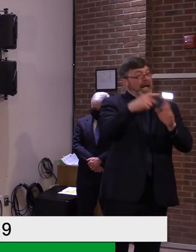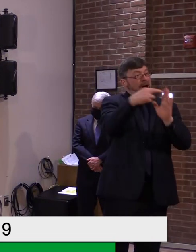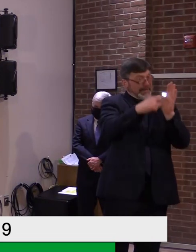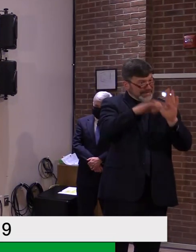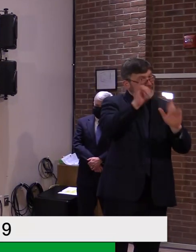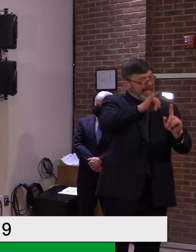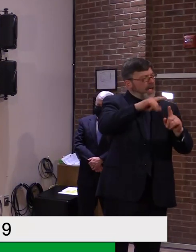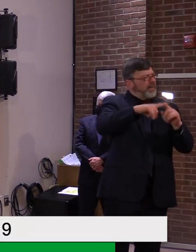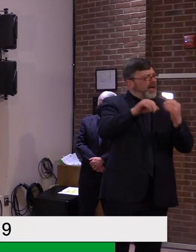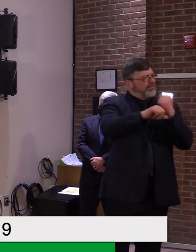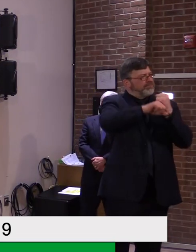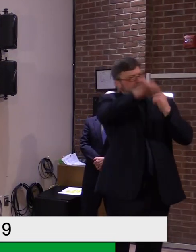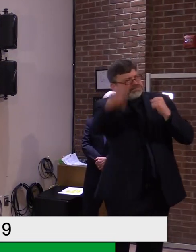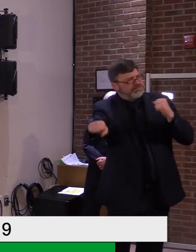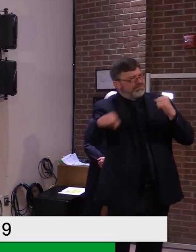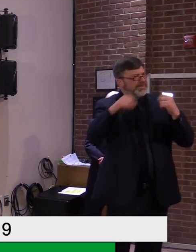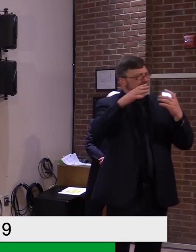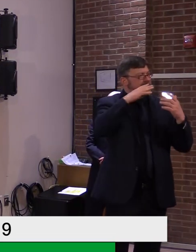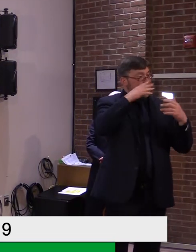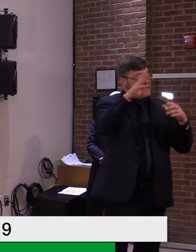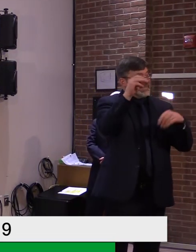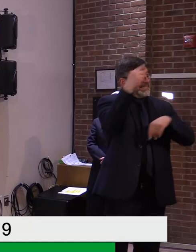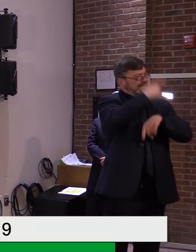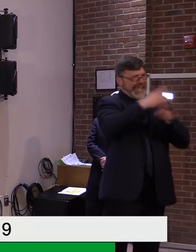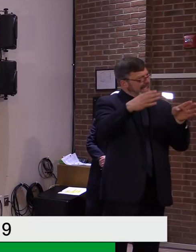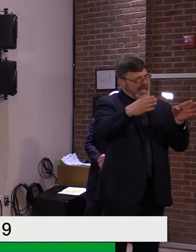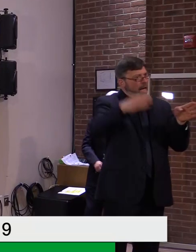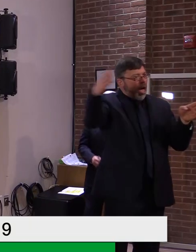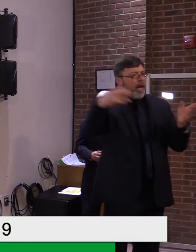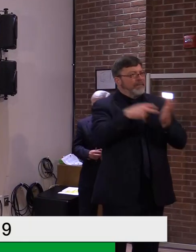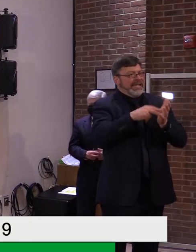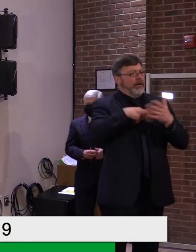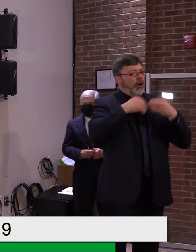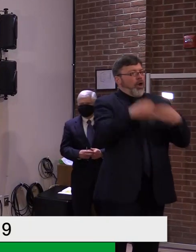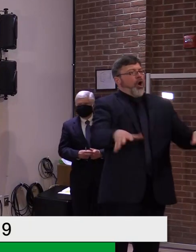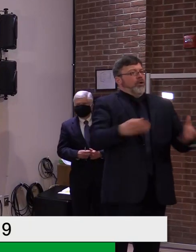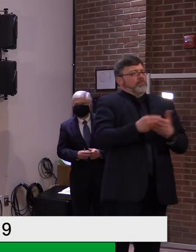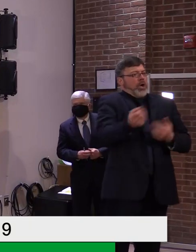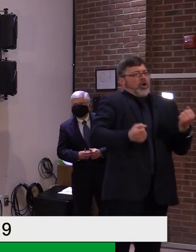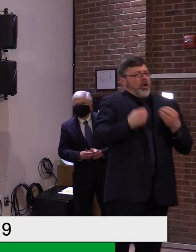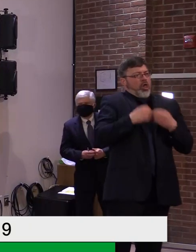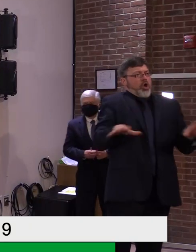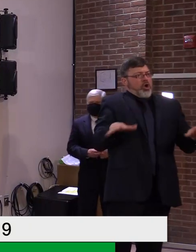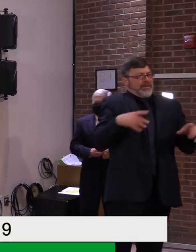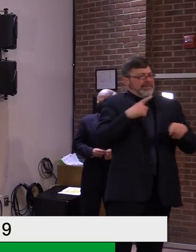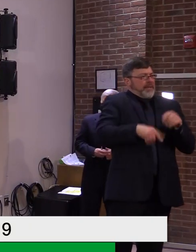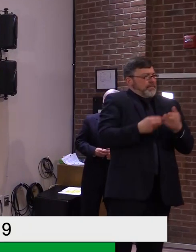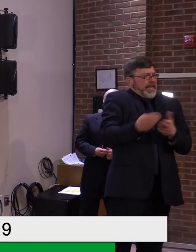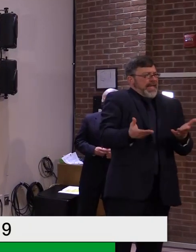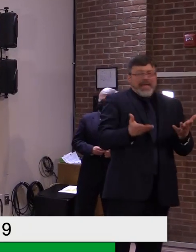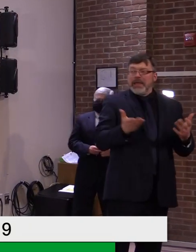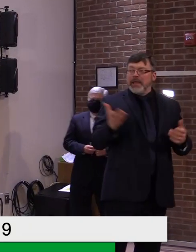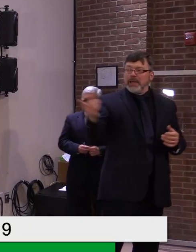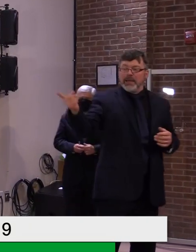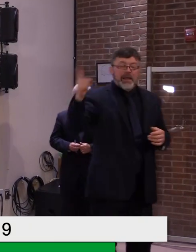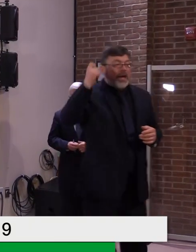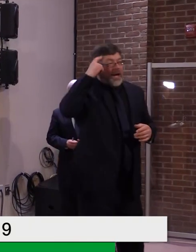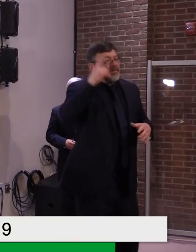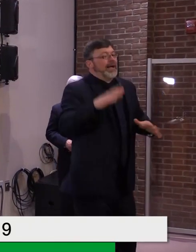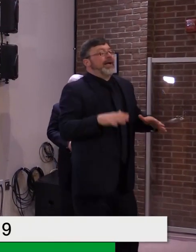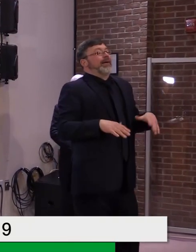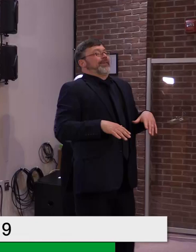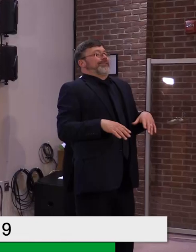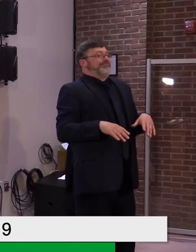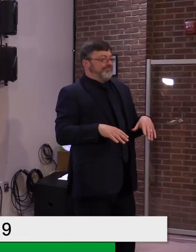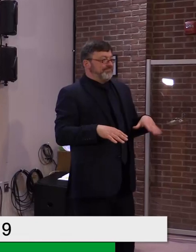This may be the first time that Dr. Levine has referred a question to me, more in my bailiwick. We